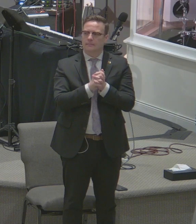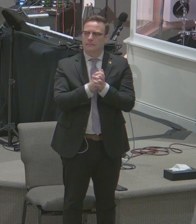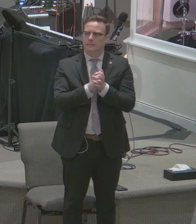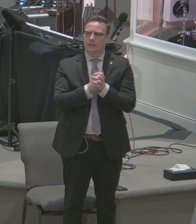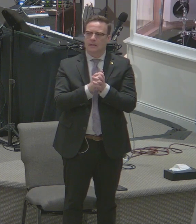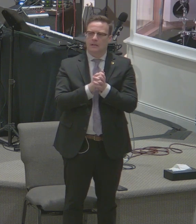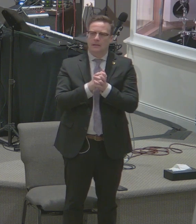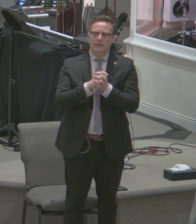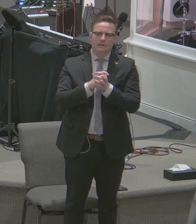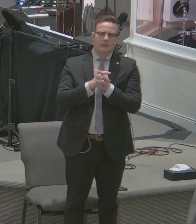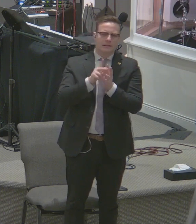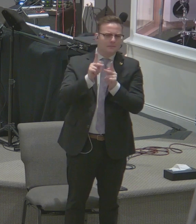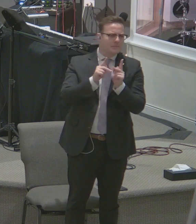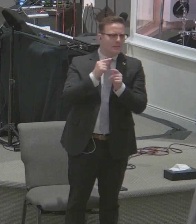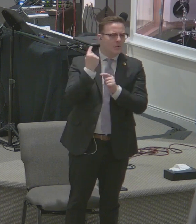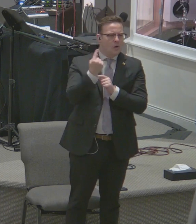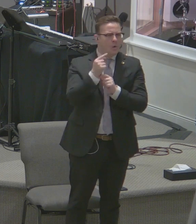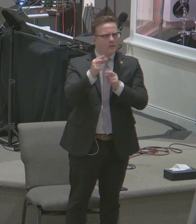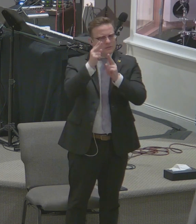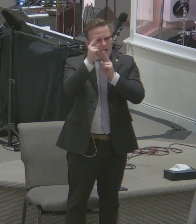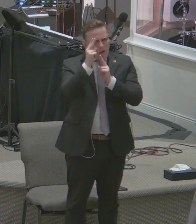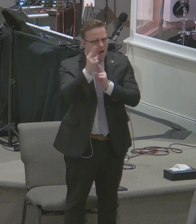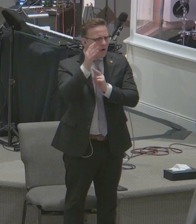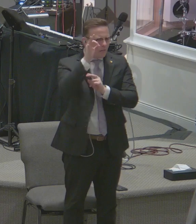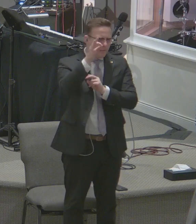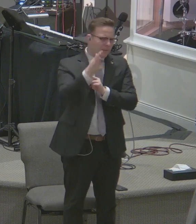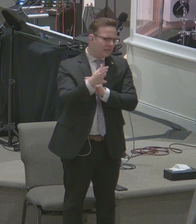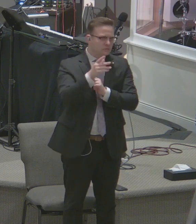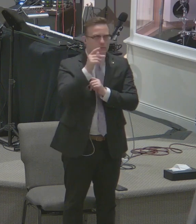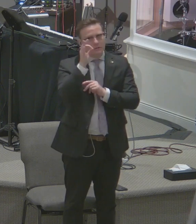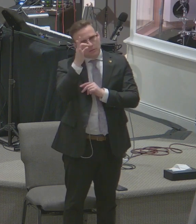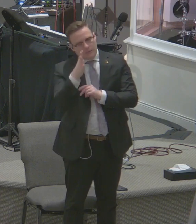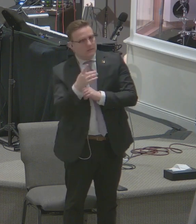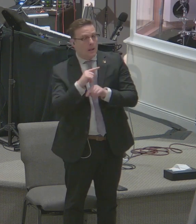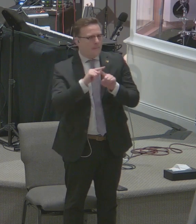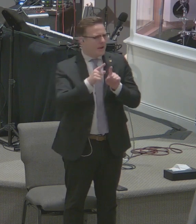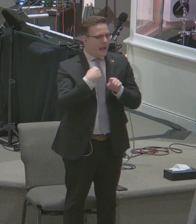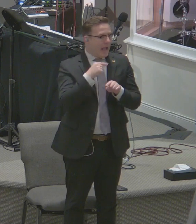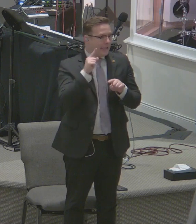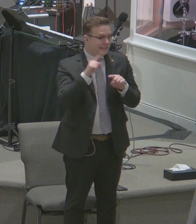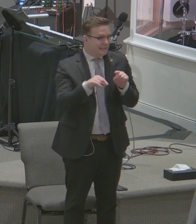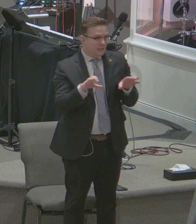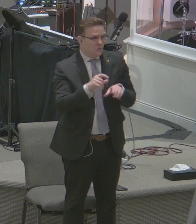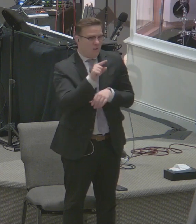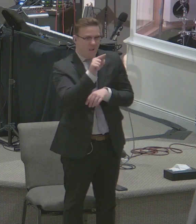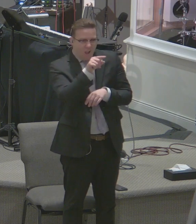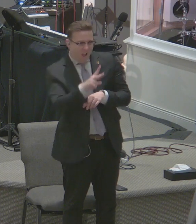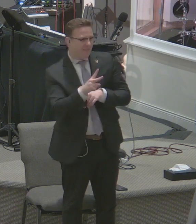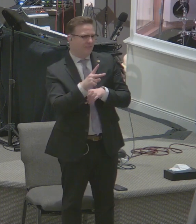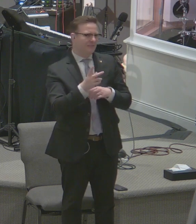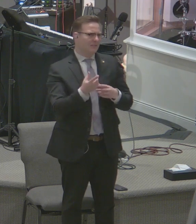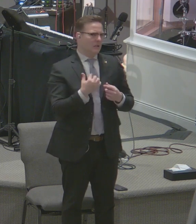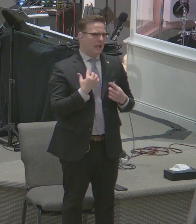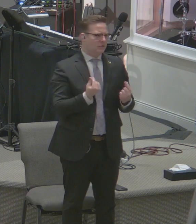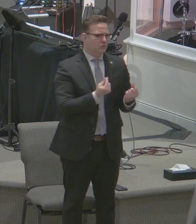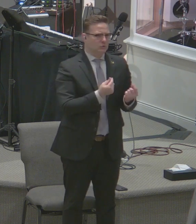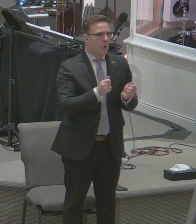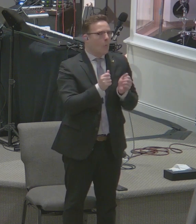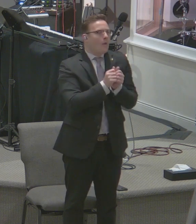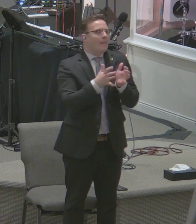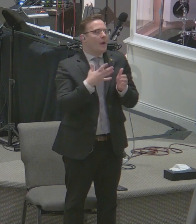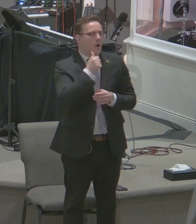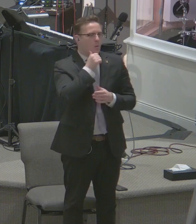They always honor, you know, the pastor. And I'm thinking, I couldn't do half of what I do if it wasn't for my wife.